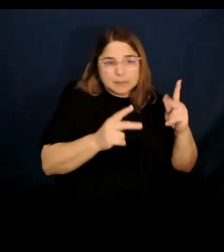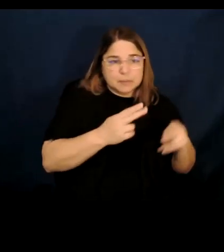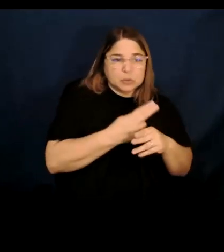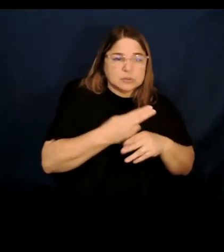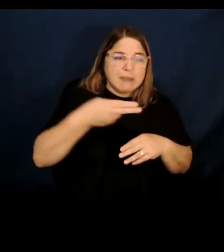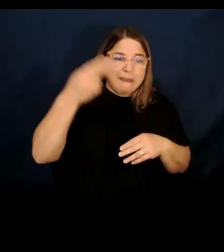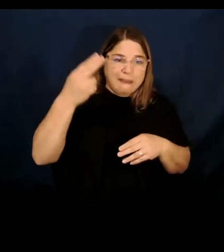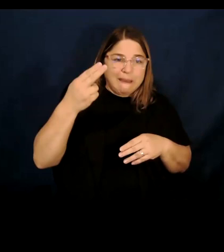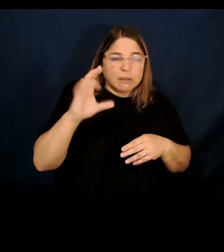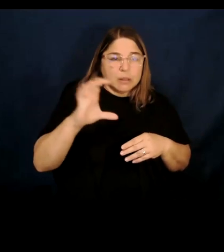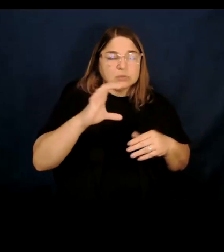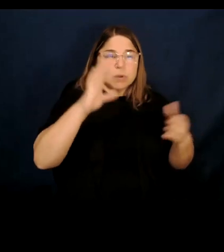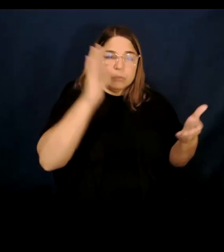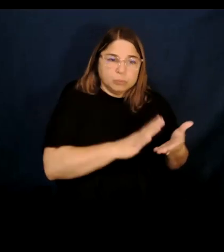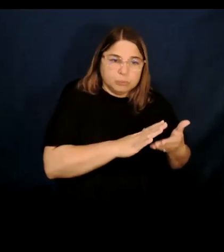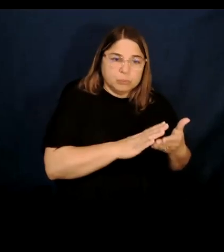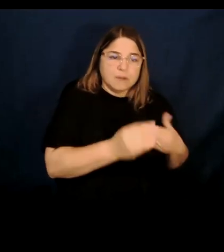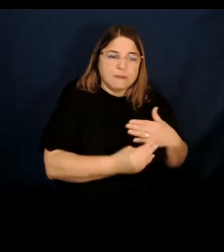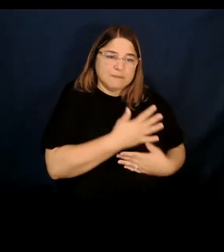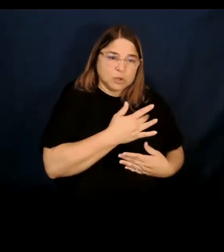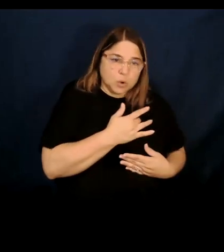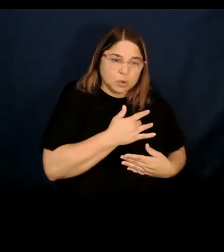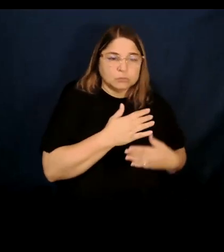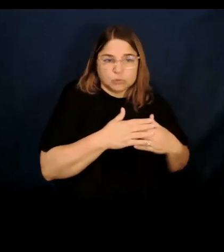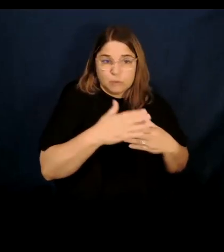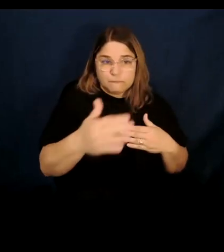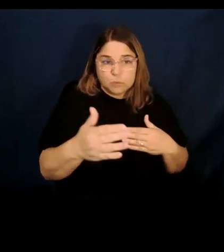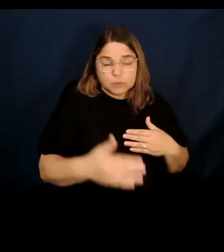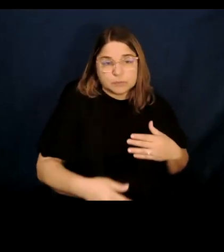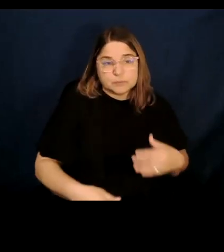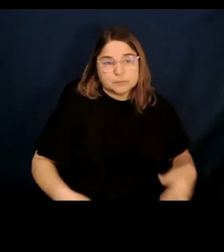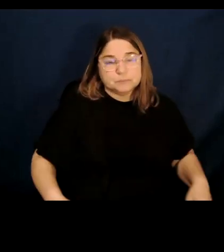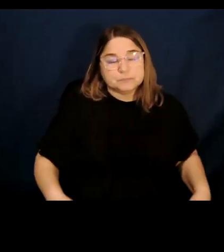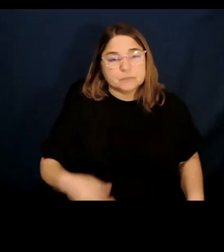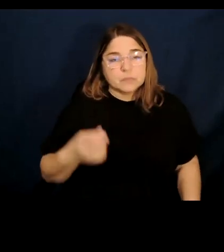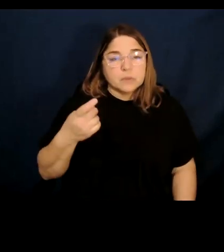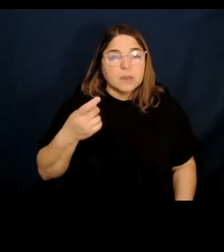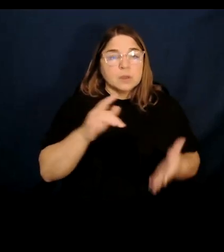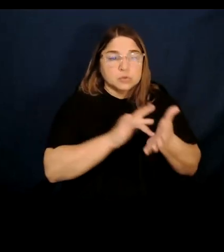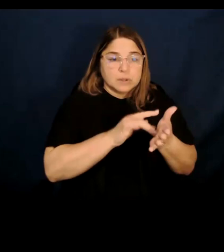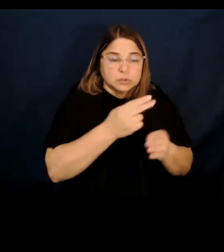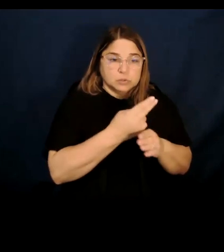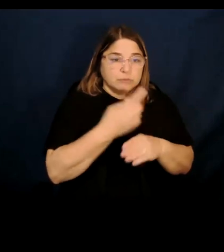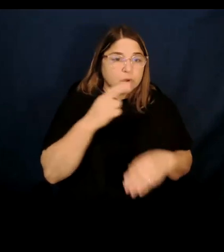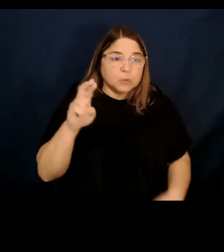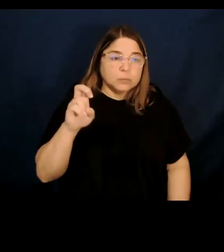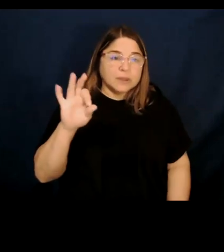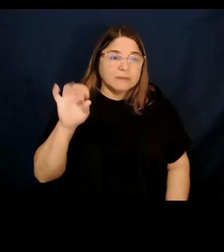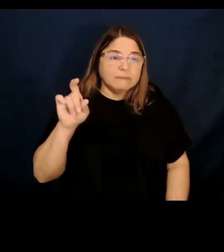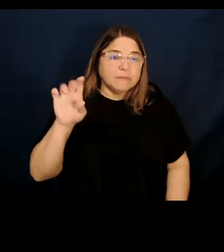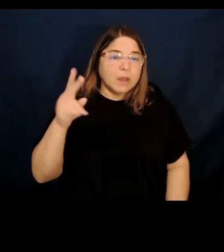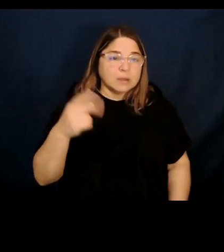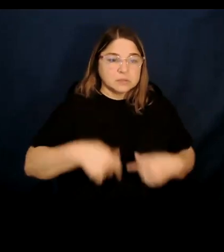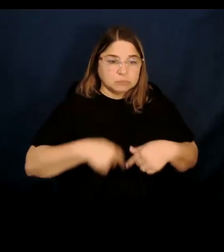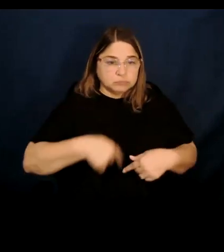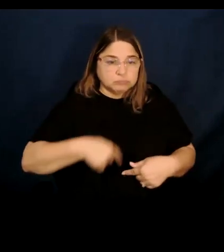effect on your heart and other things going forward. Drugs used for reflux, called proton pump inhibitors,